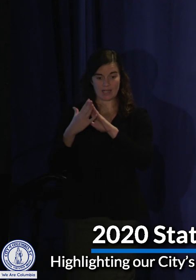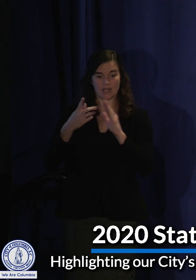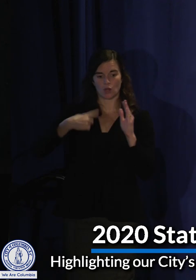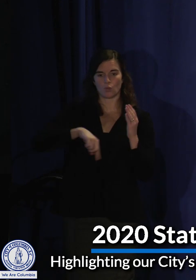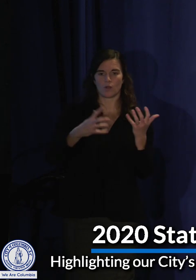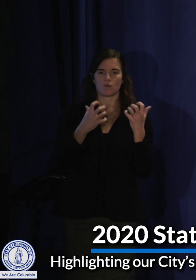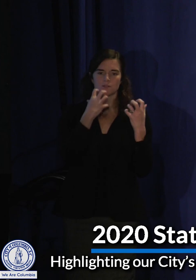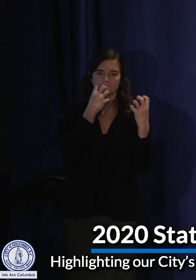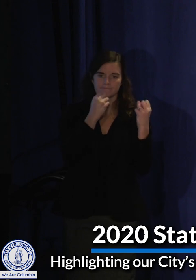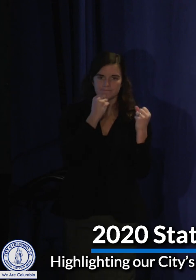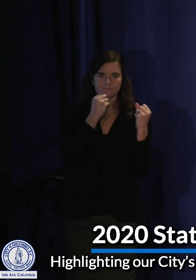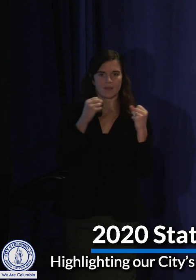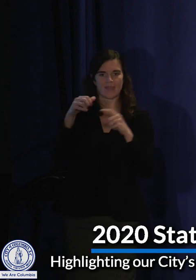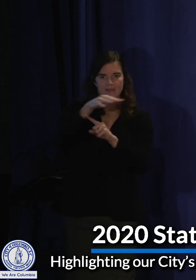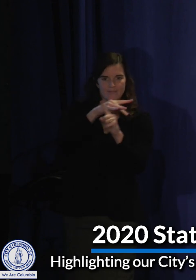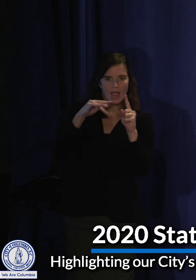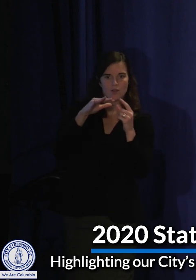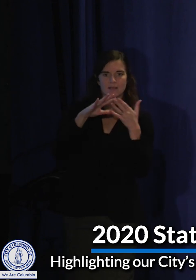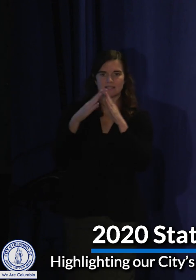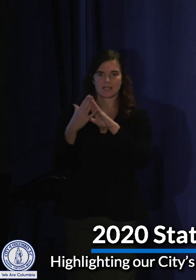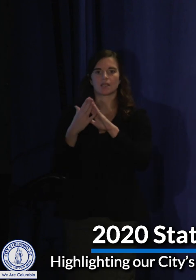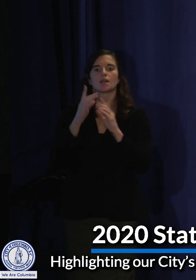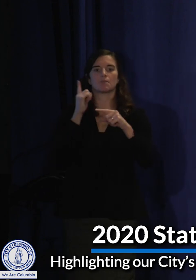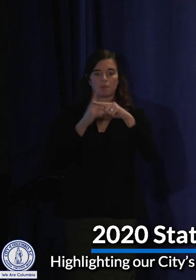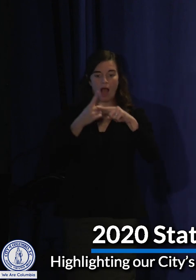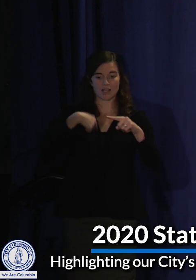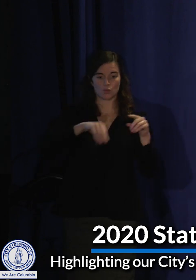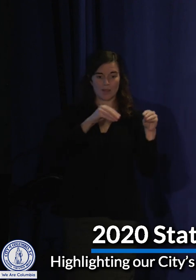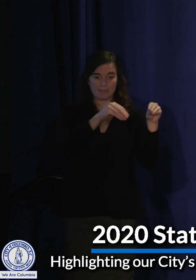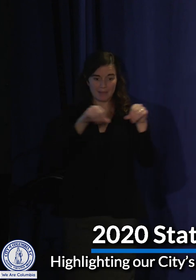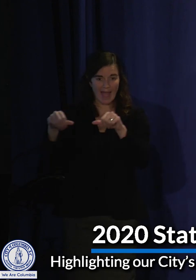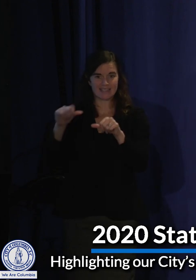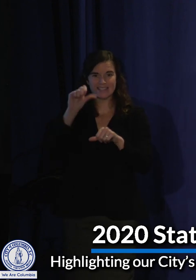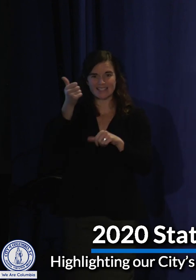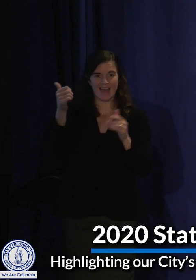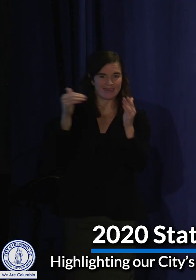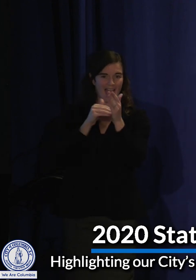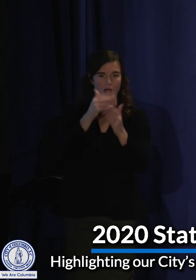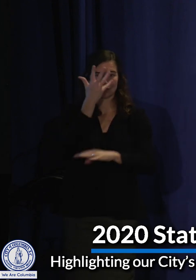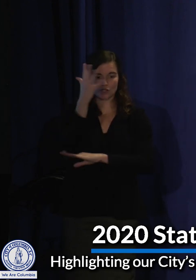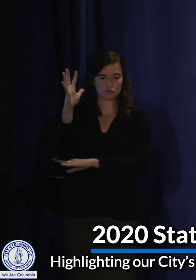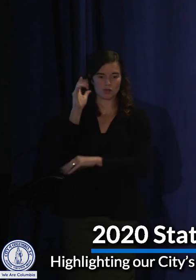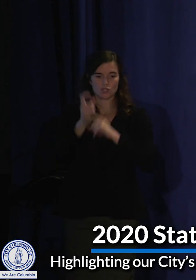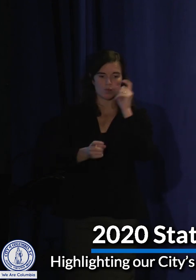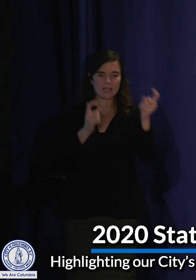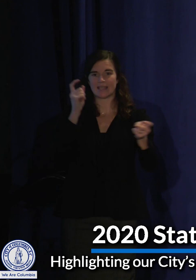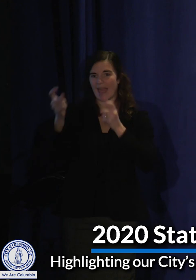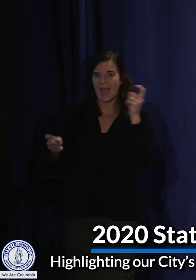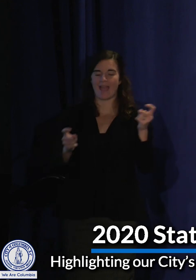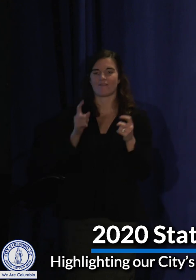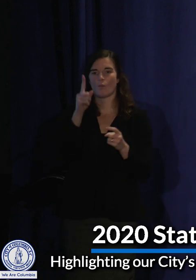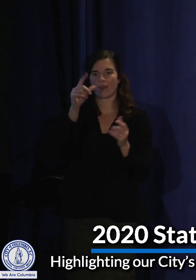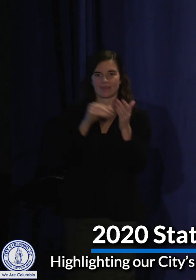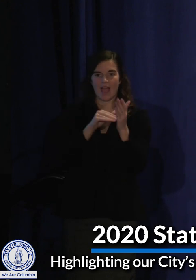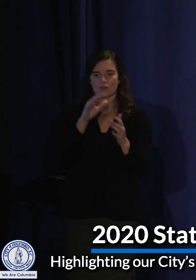in the environment itself, but also we planted 10,000 trees. We gave away 1,000 rain barrels.